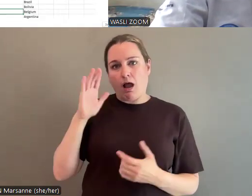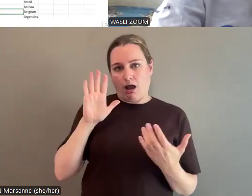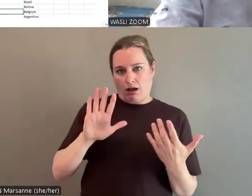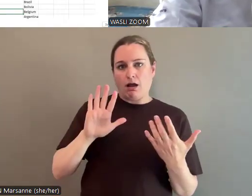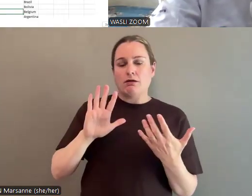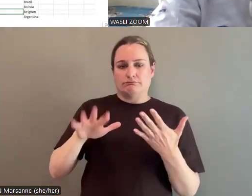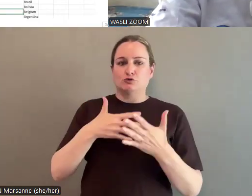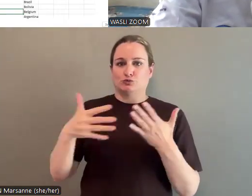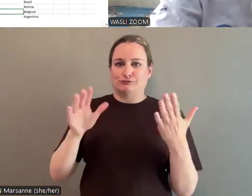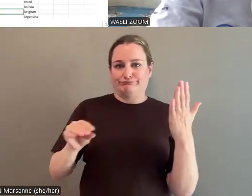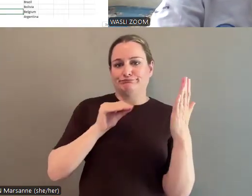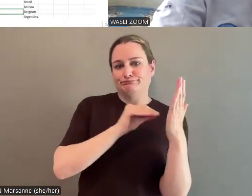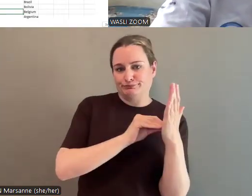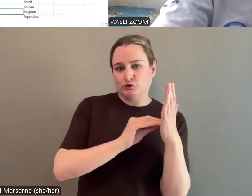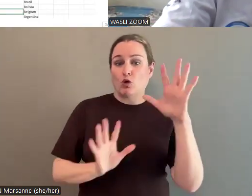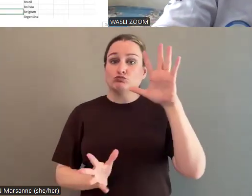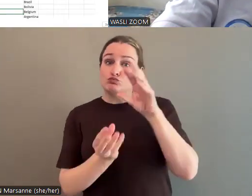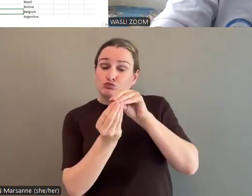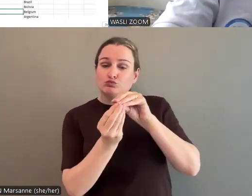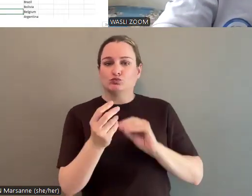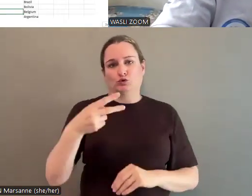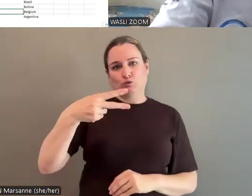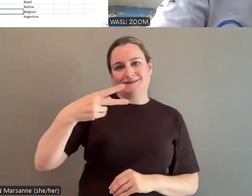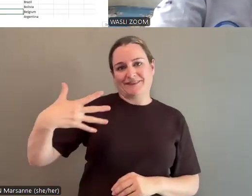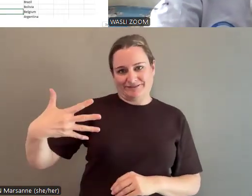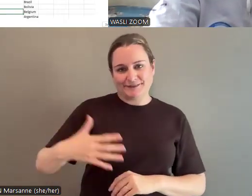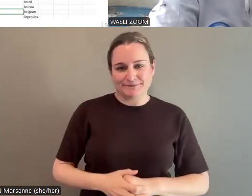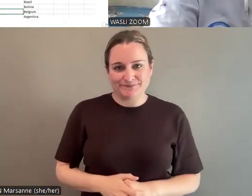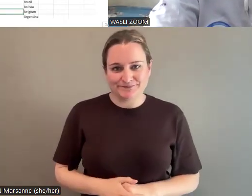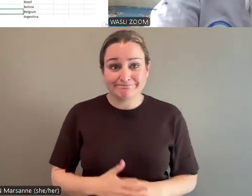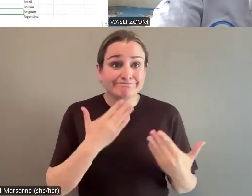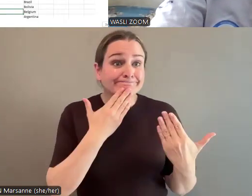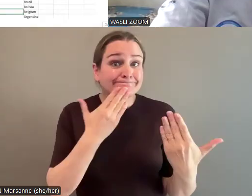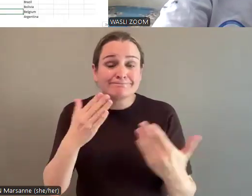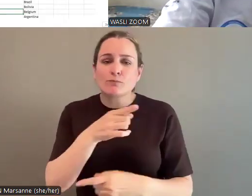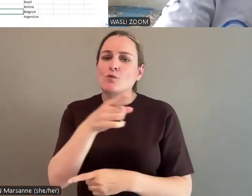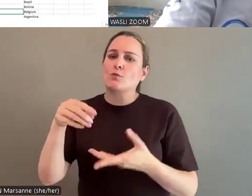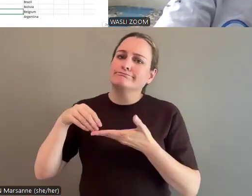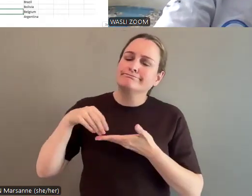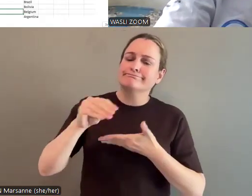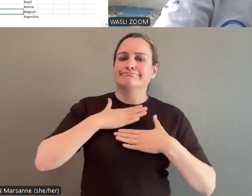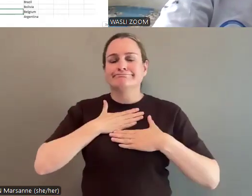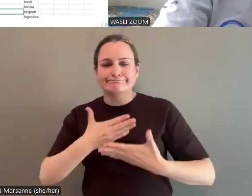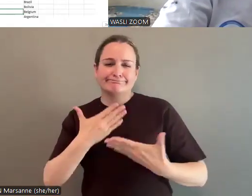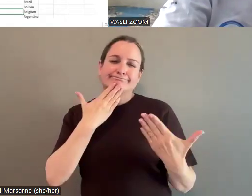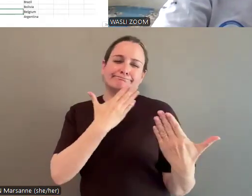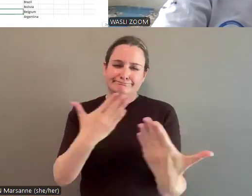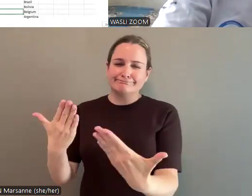that's 25. Thank you so much for all your support and your donations. Thank you.